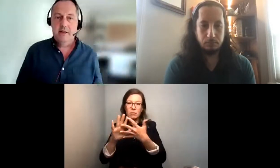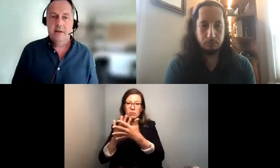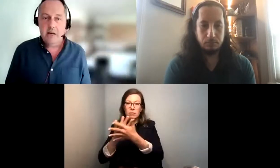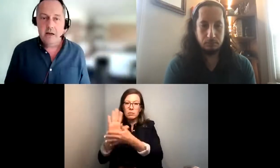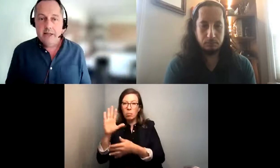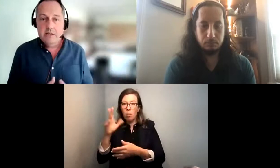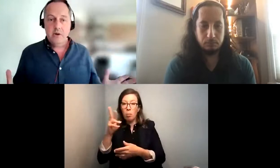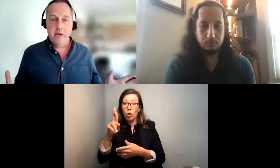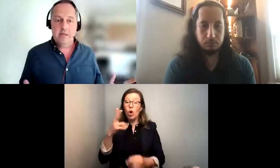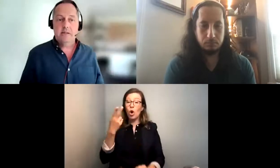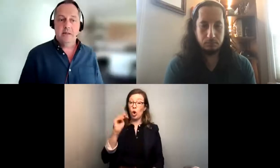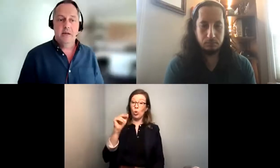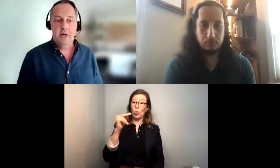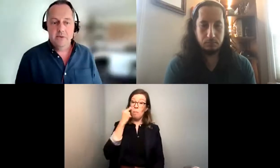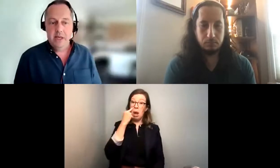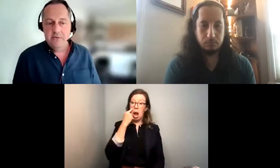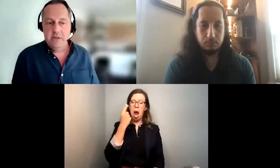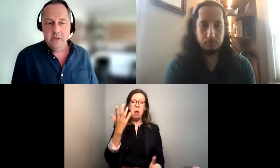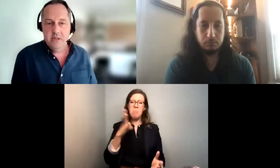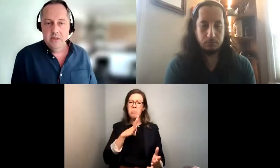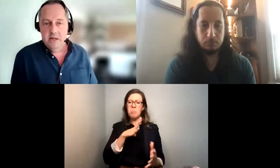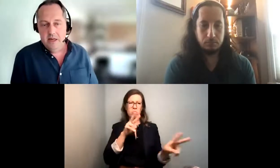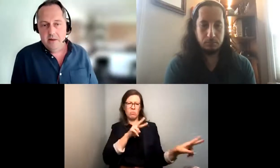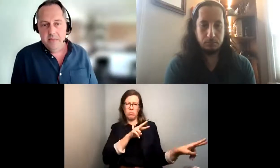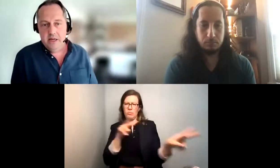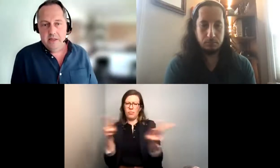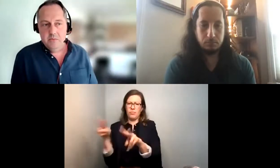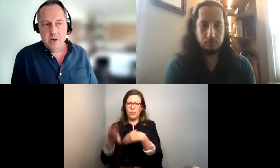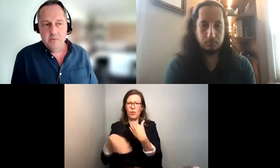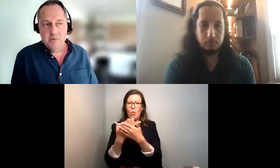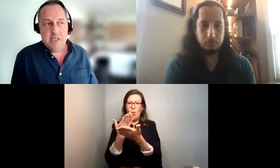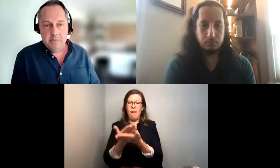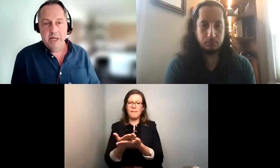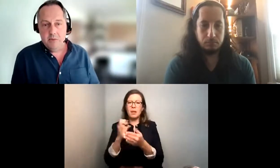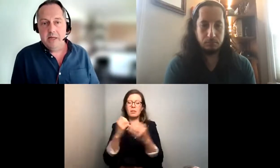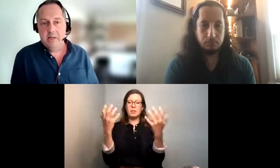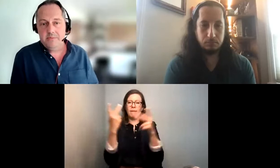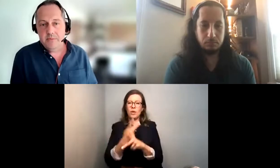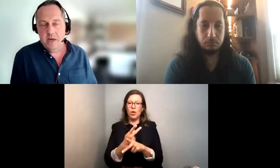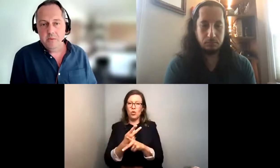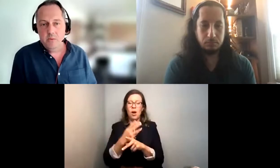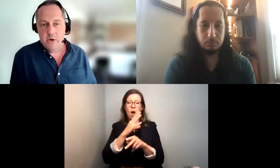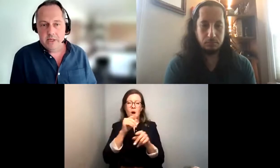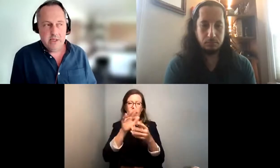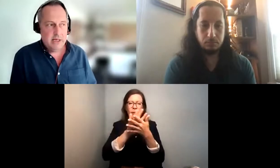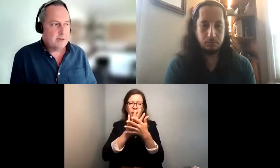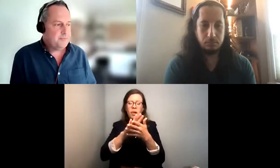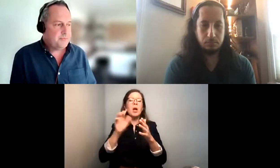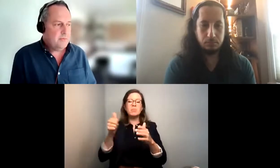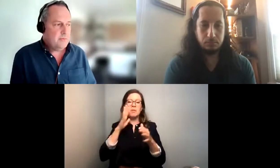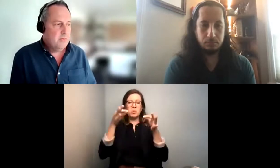eye can integrate over the evidence and disambiguate what it's